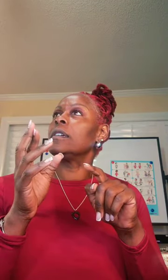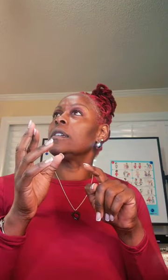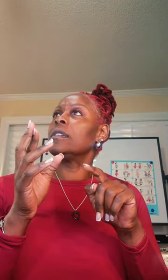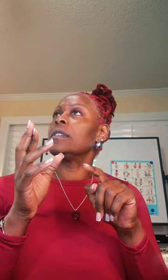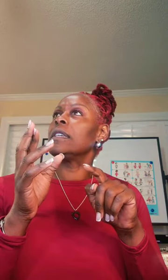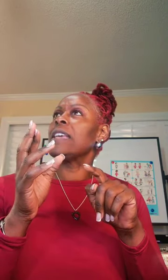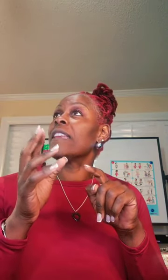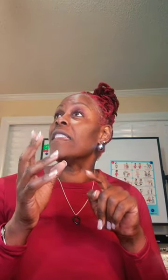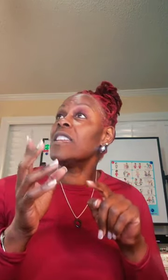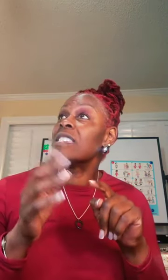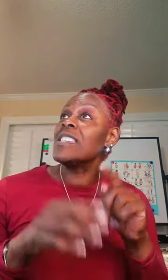I think